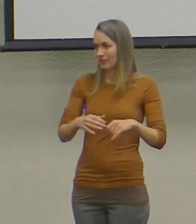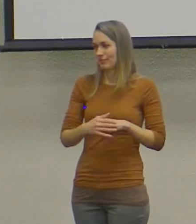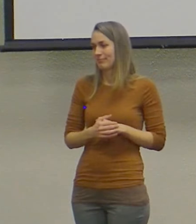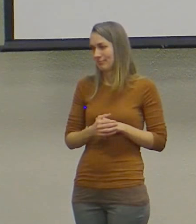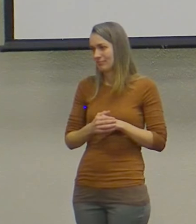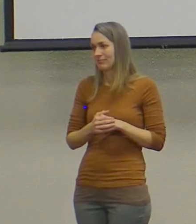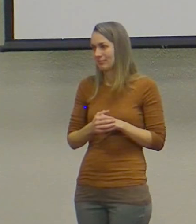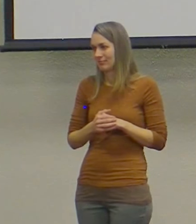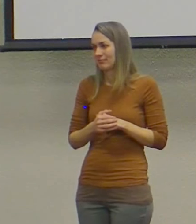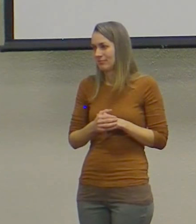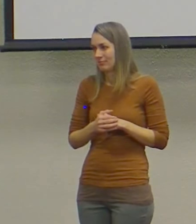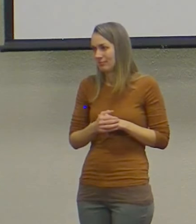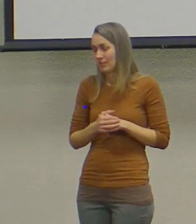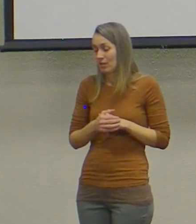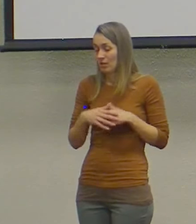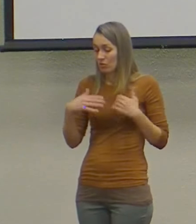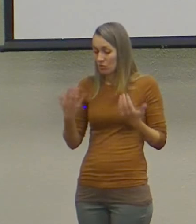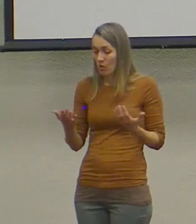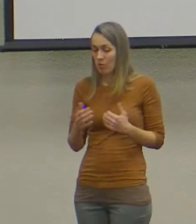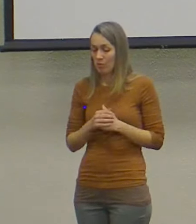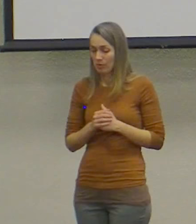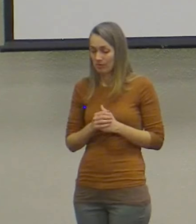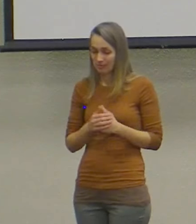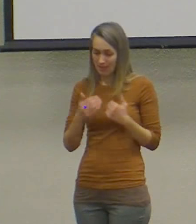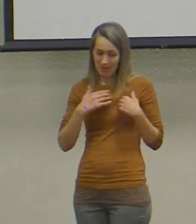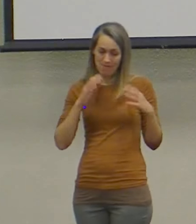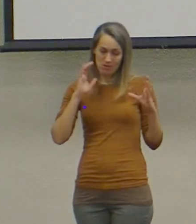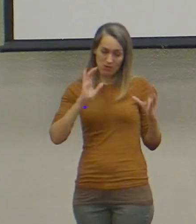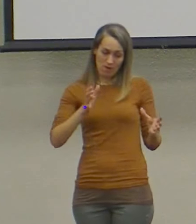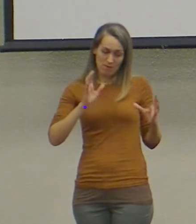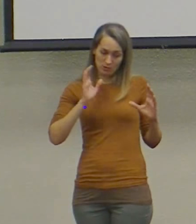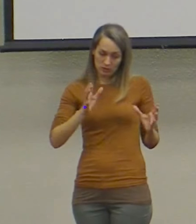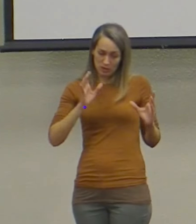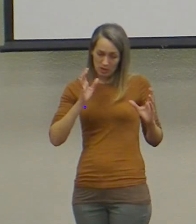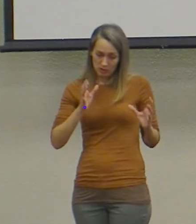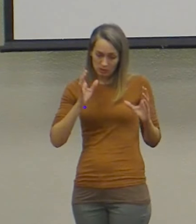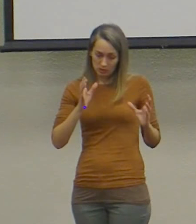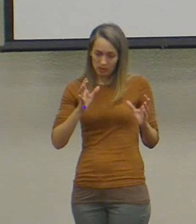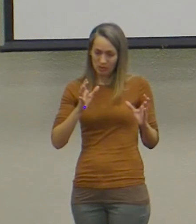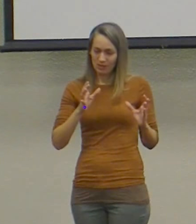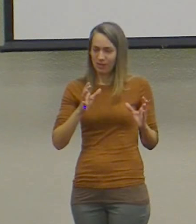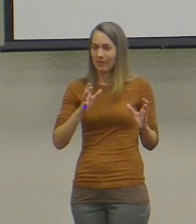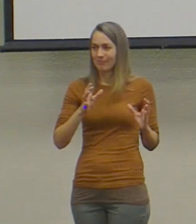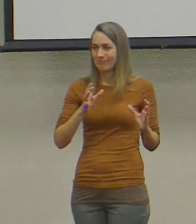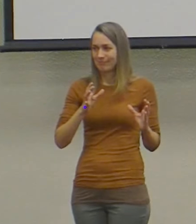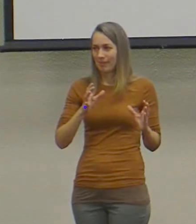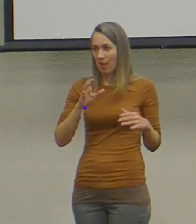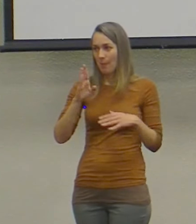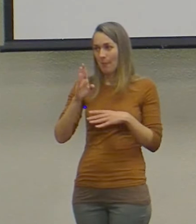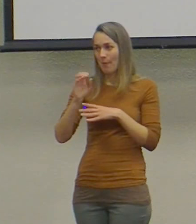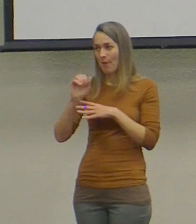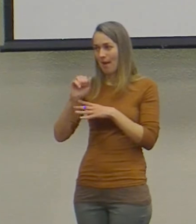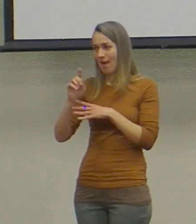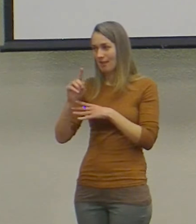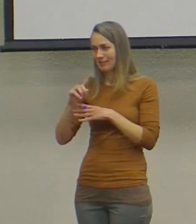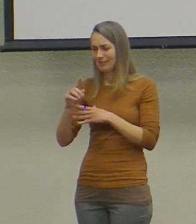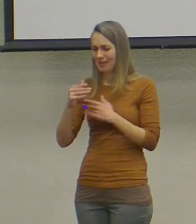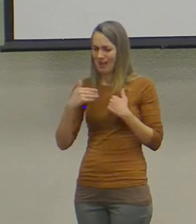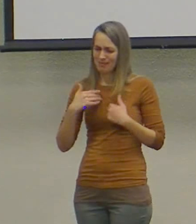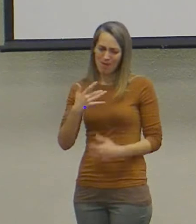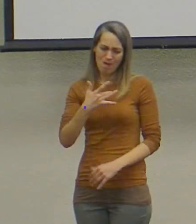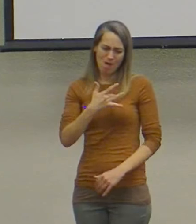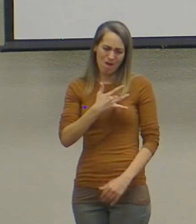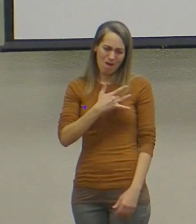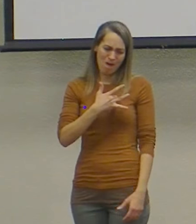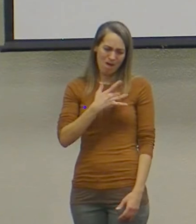question. And so as they have their conversation here, it's revealed that Boaz has a heart for Ruth,